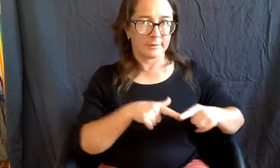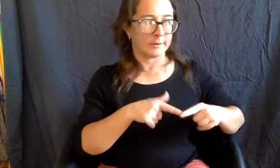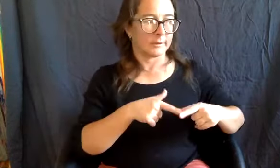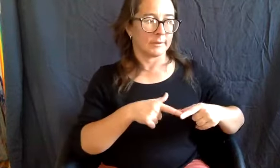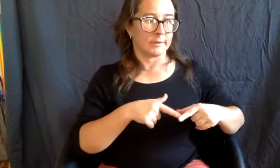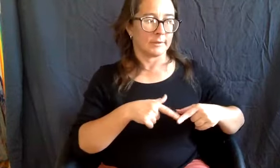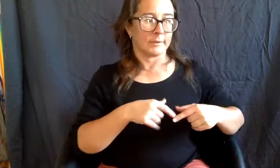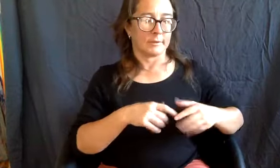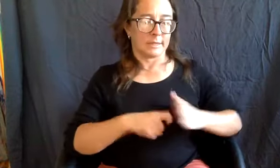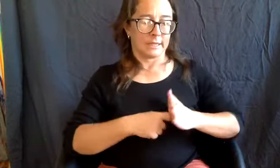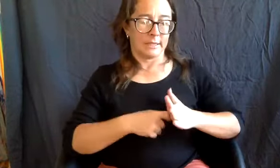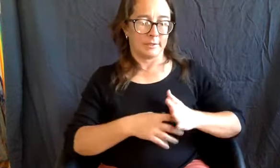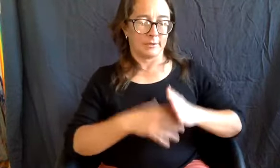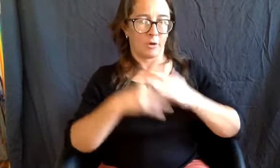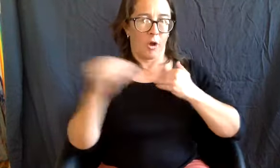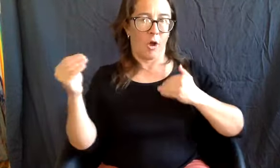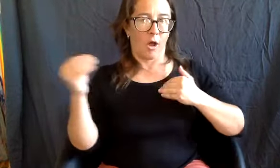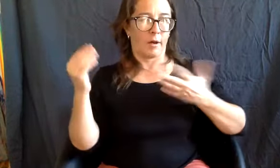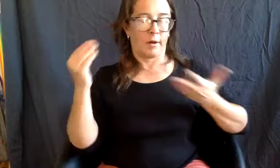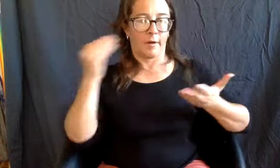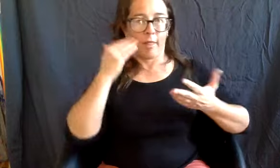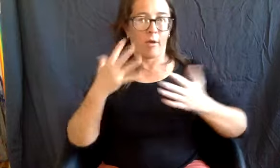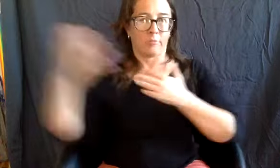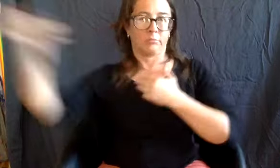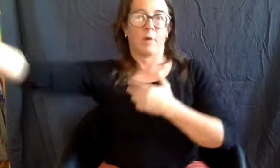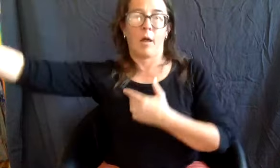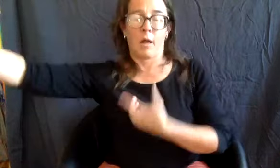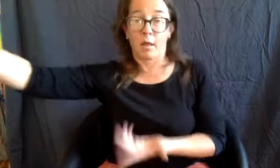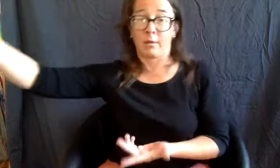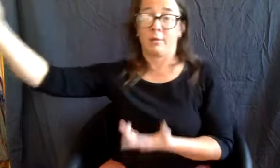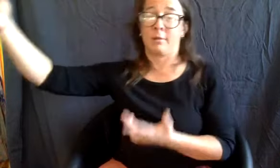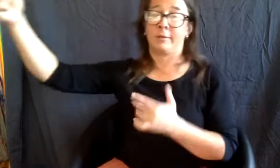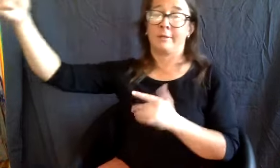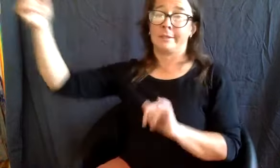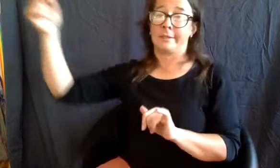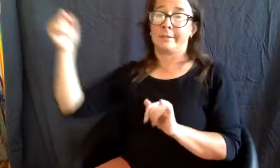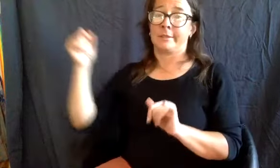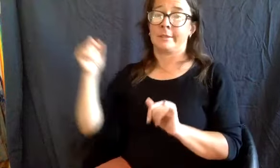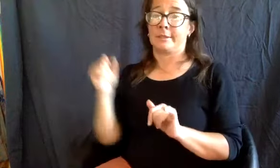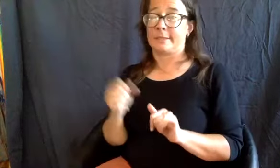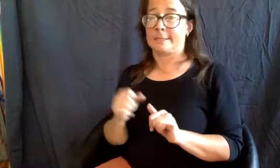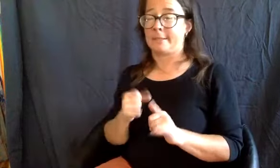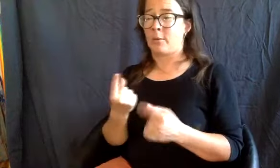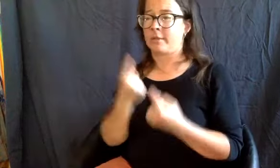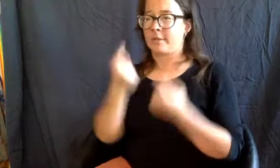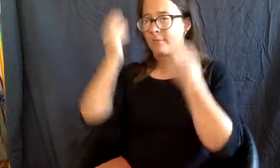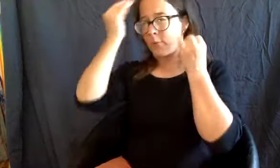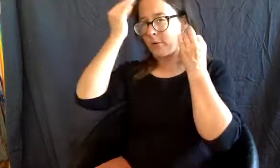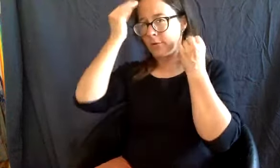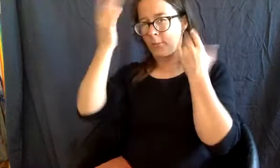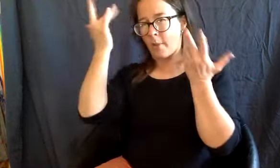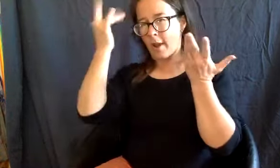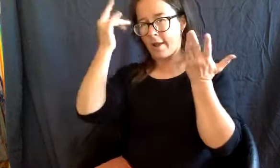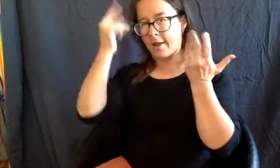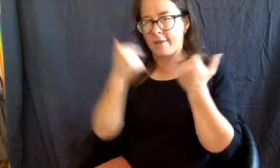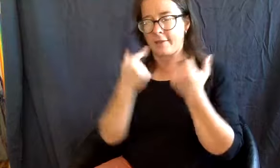happened. And the years start rolling around, and now I'm 36 years old, and I can remember waking up one morning and she's gone,